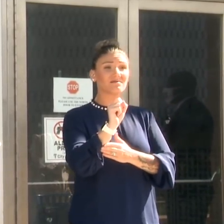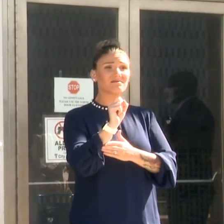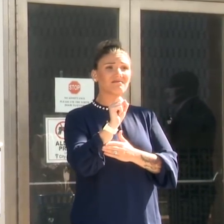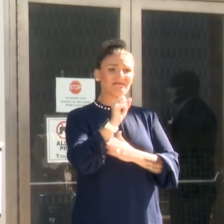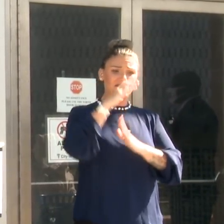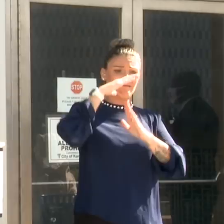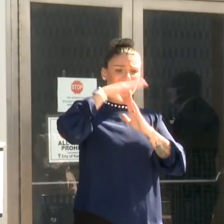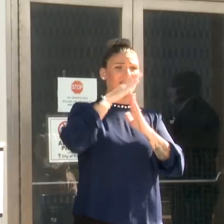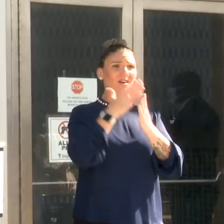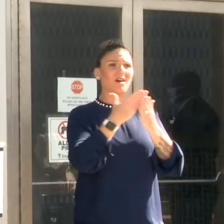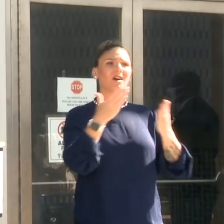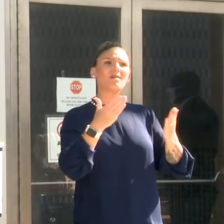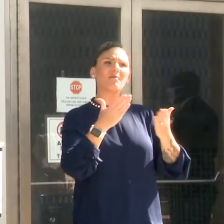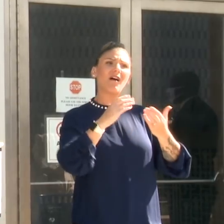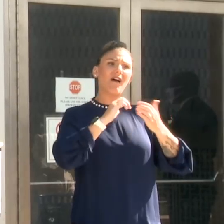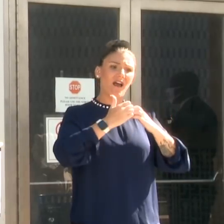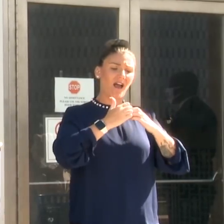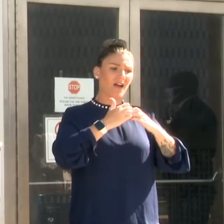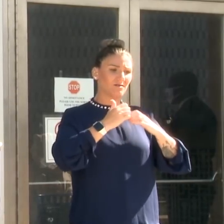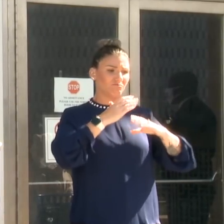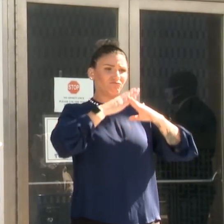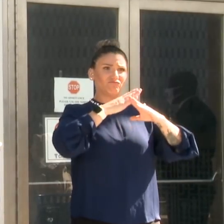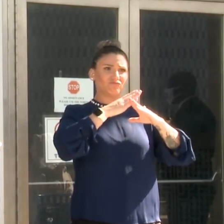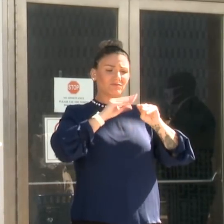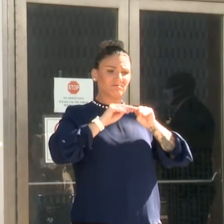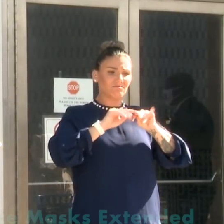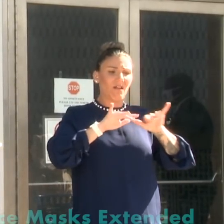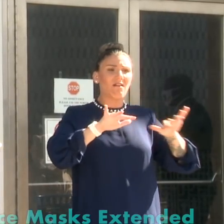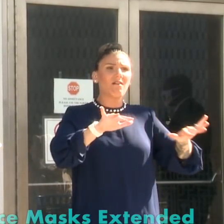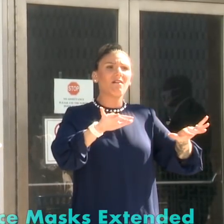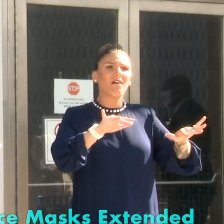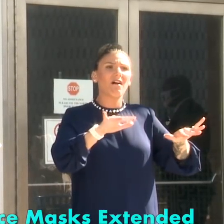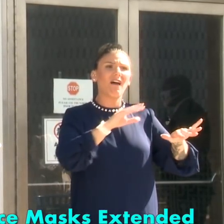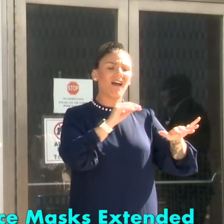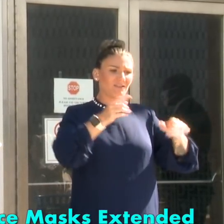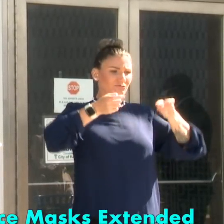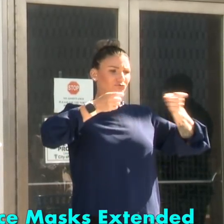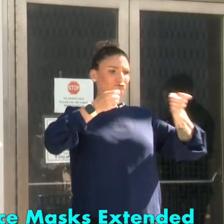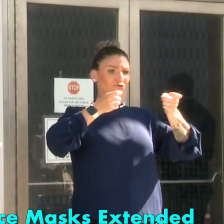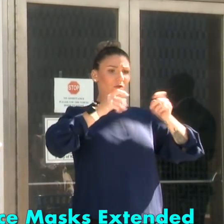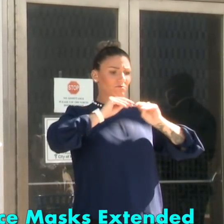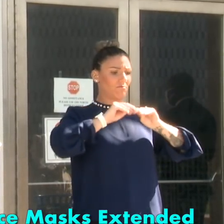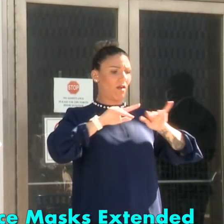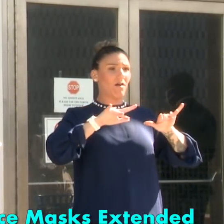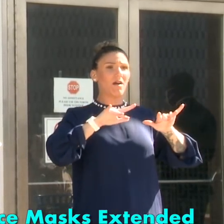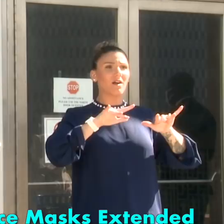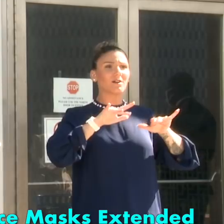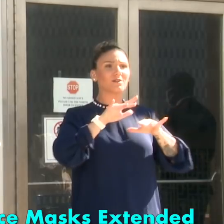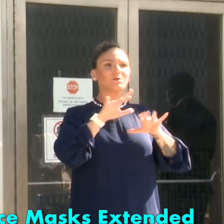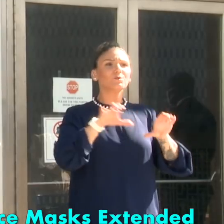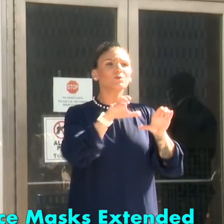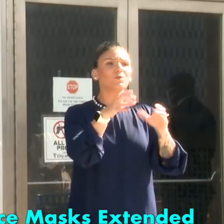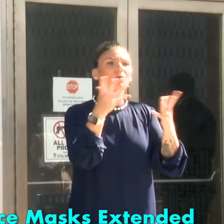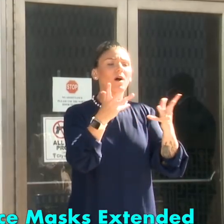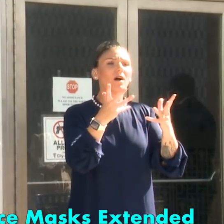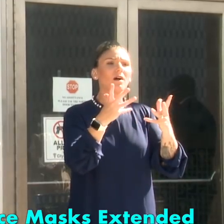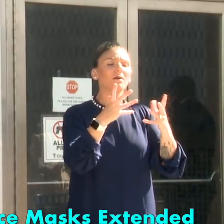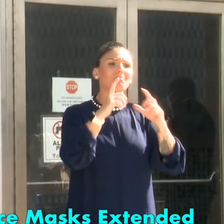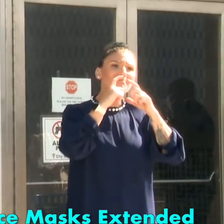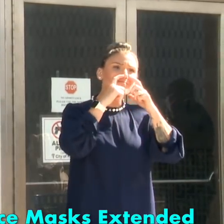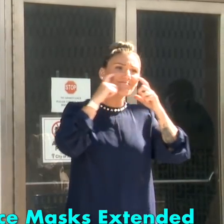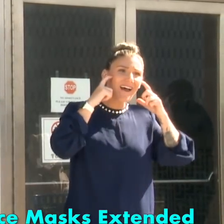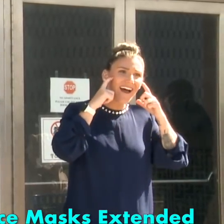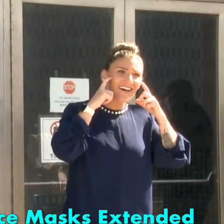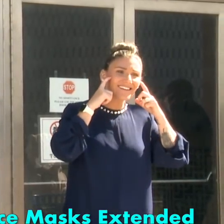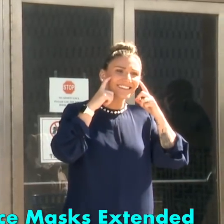one thing we can do to be slowing down and bringing this outbreak under control is wearing the mask.